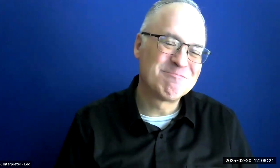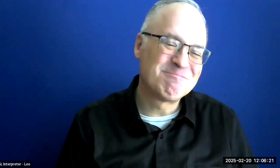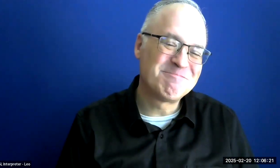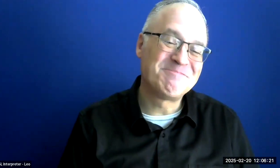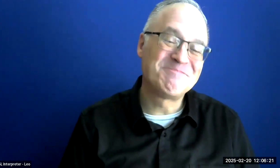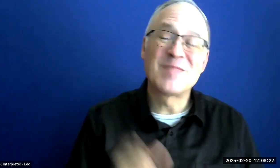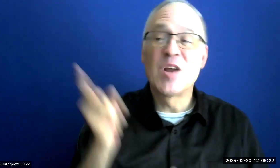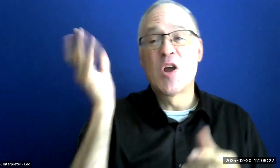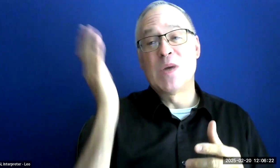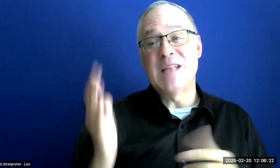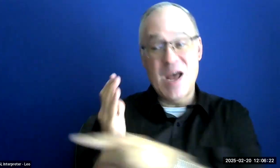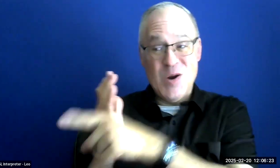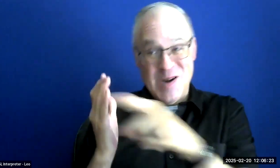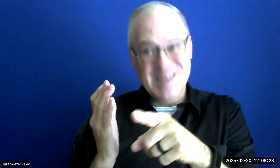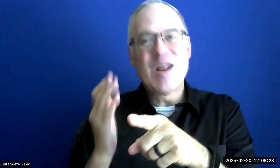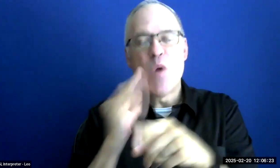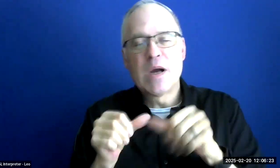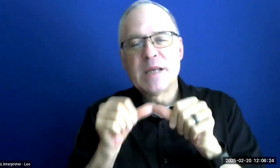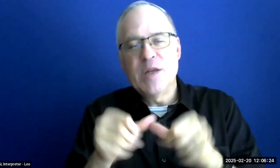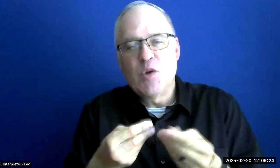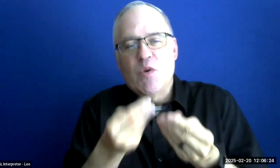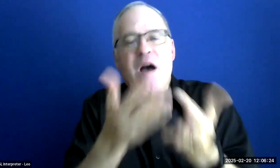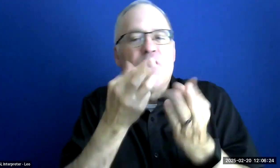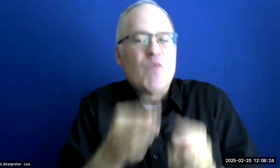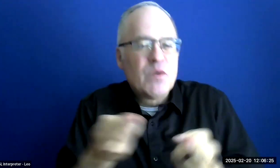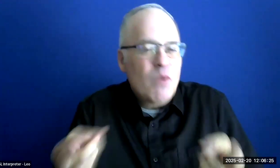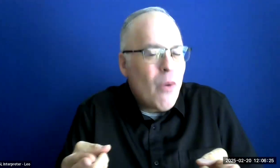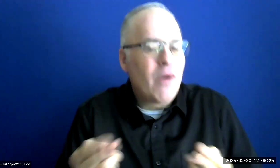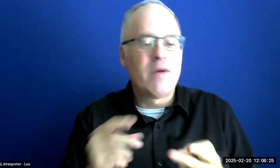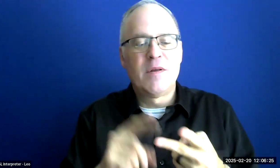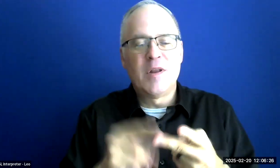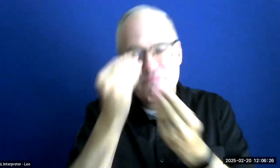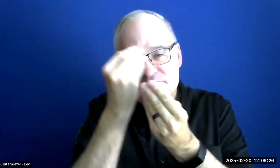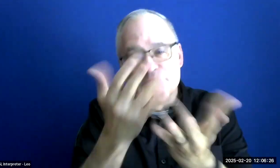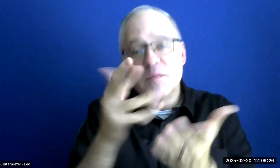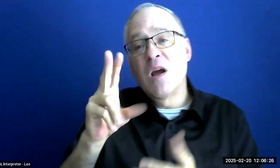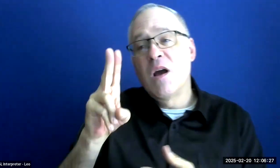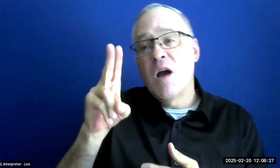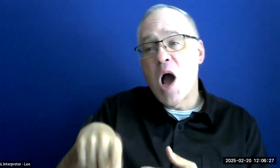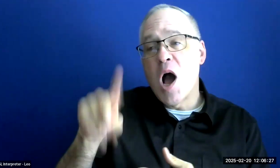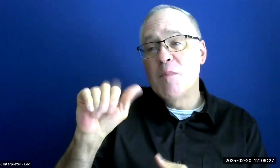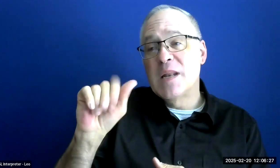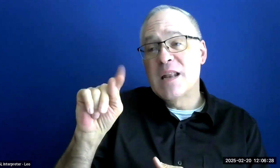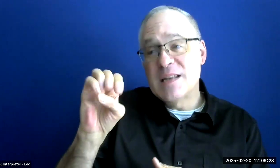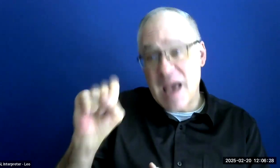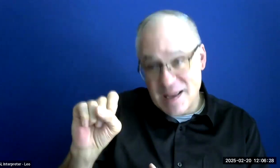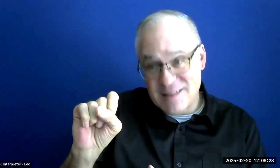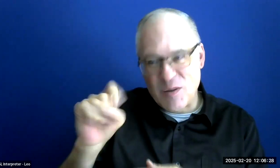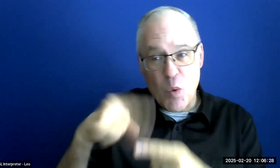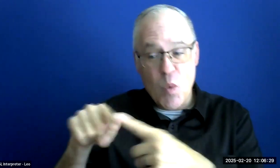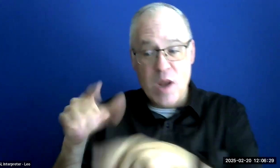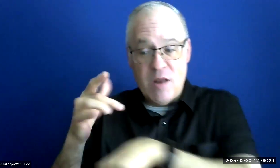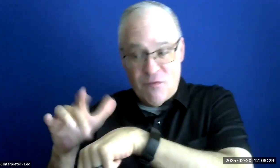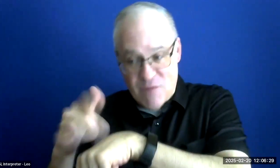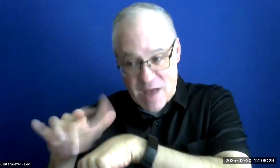to resource you. We will continue to contact you with updates as they become available. And we urge